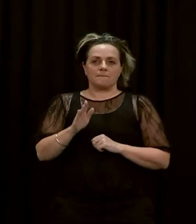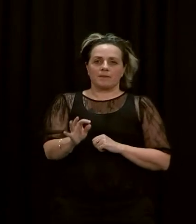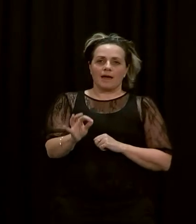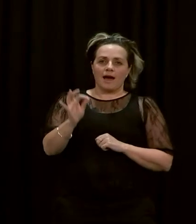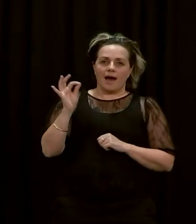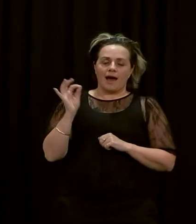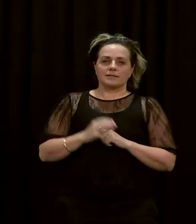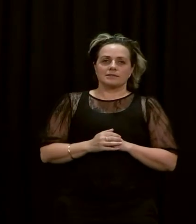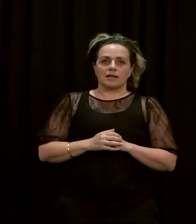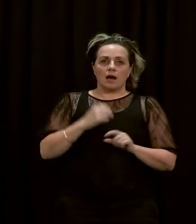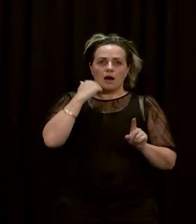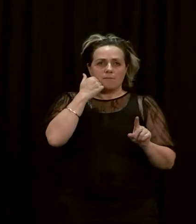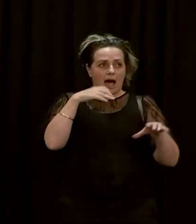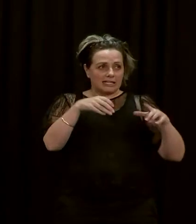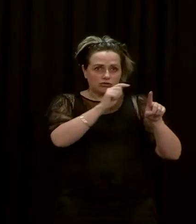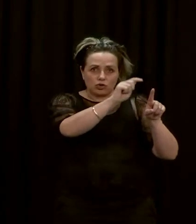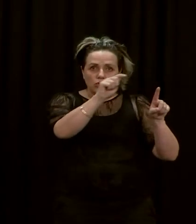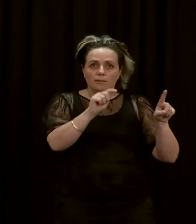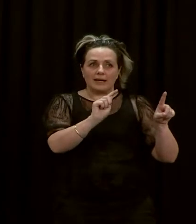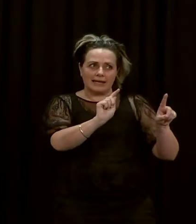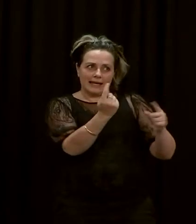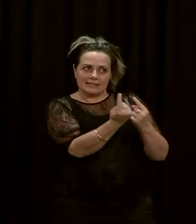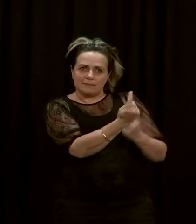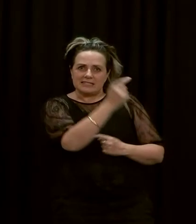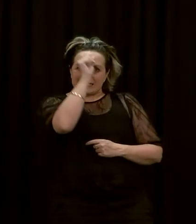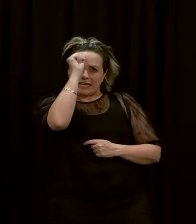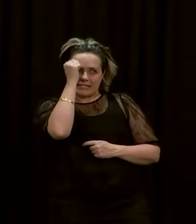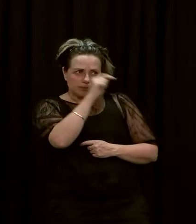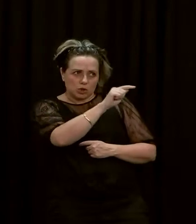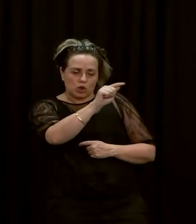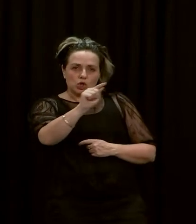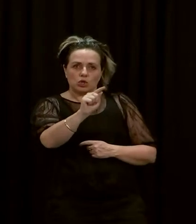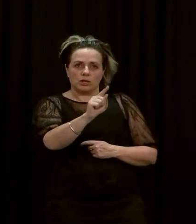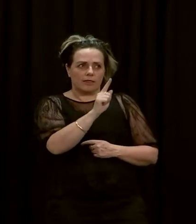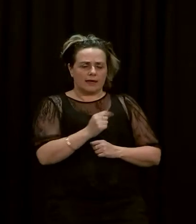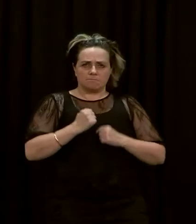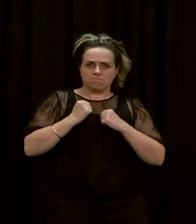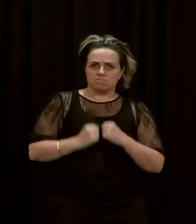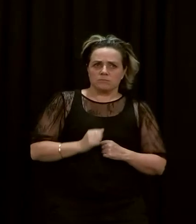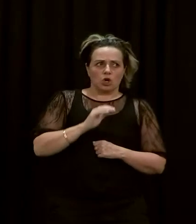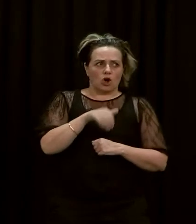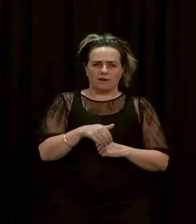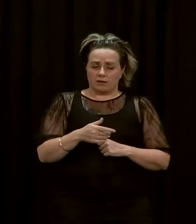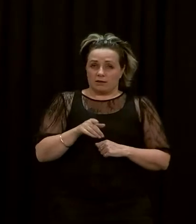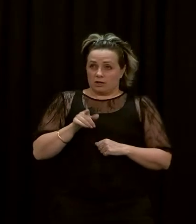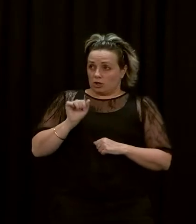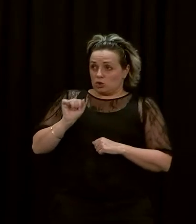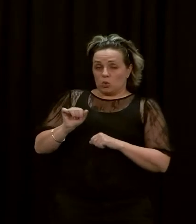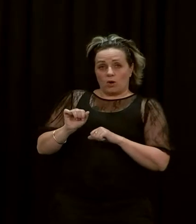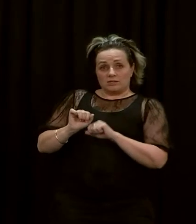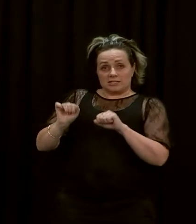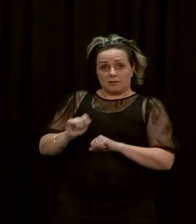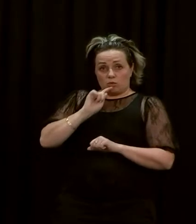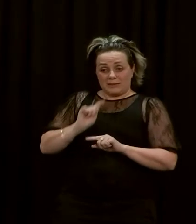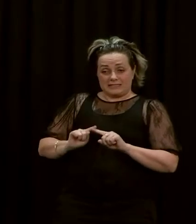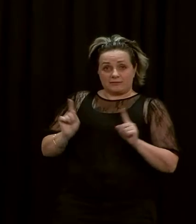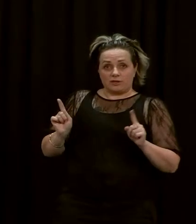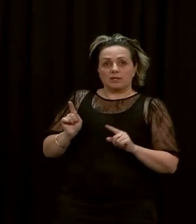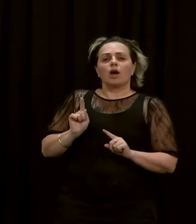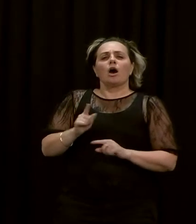version that the Māori groups and the independent experts who reviewed it last Thursday going to be from what's announced? So, of course, we'll leave that to the date that